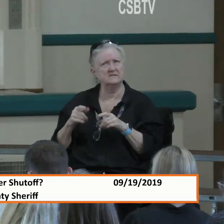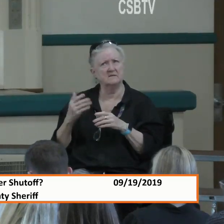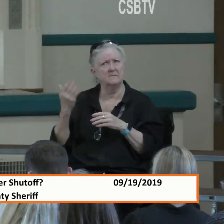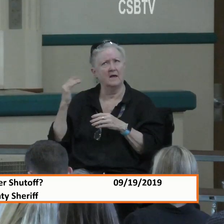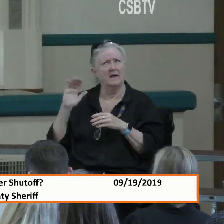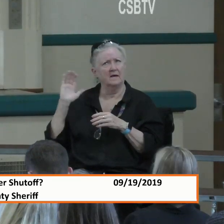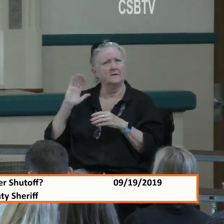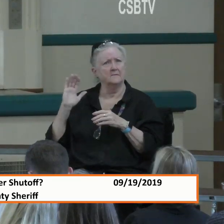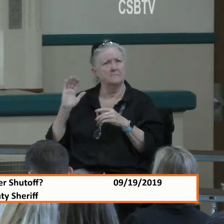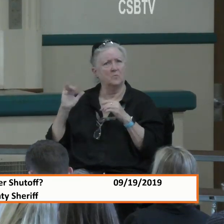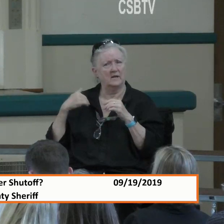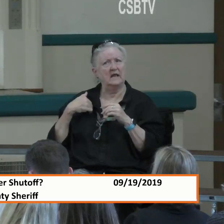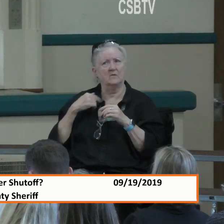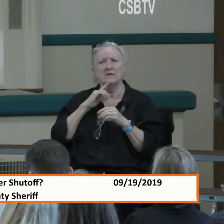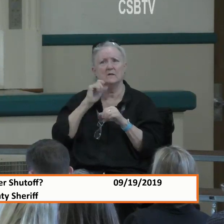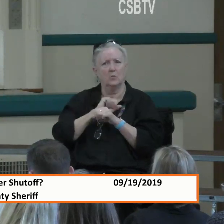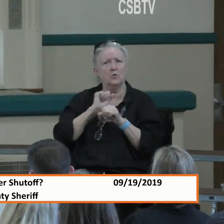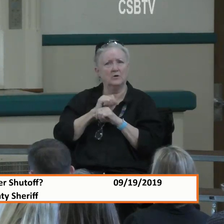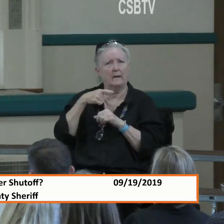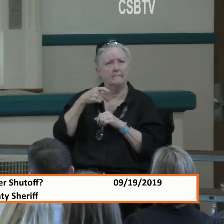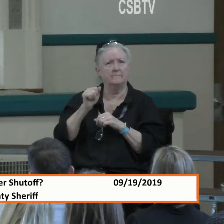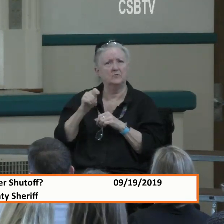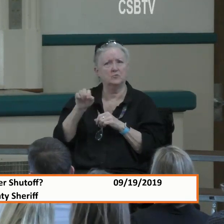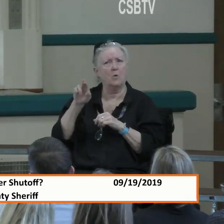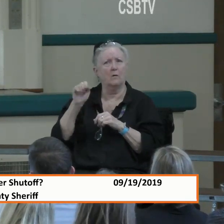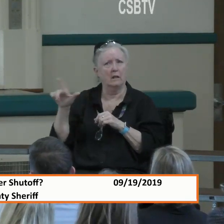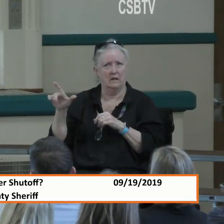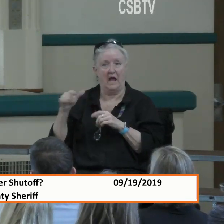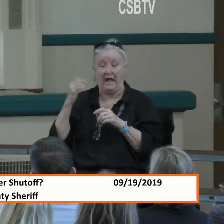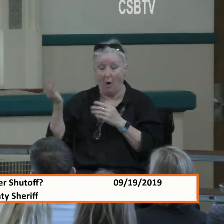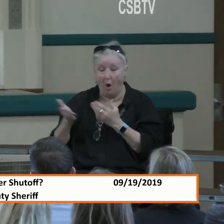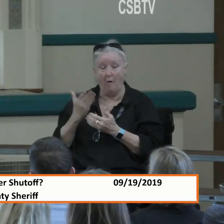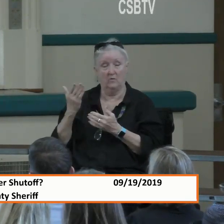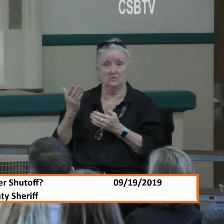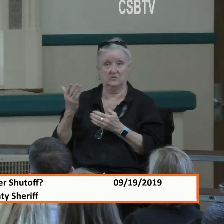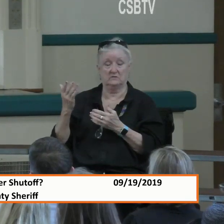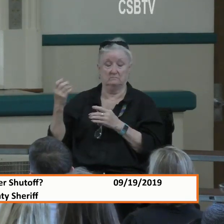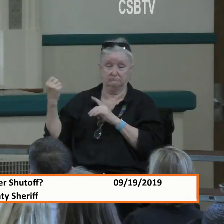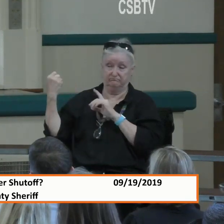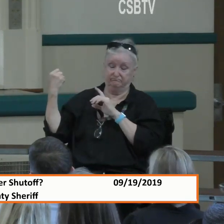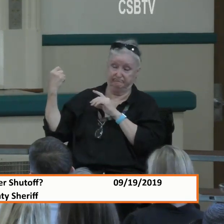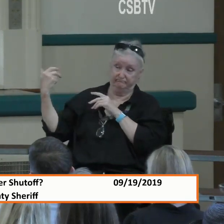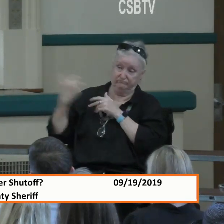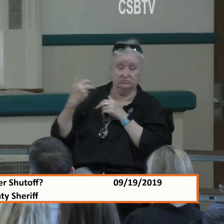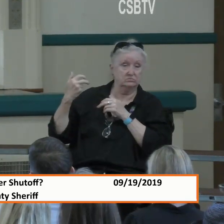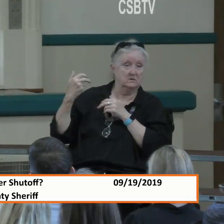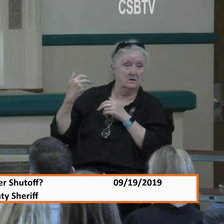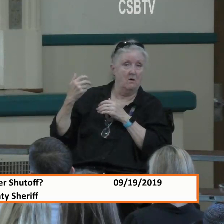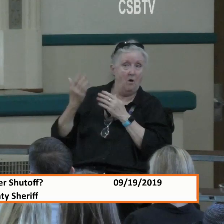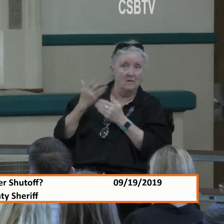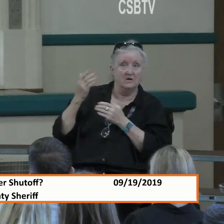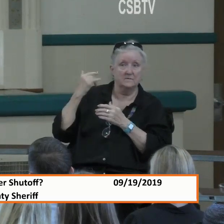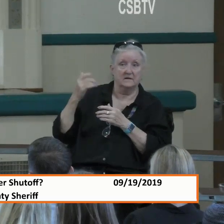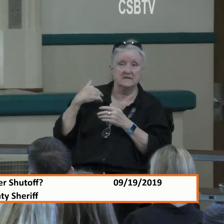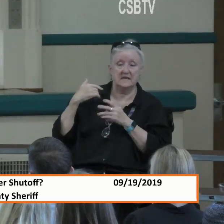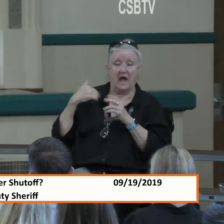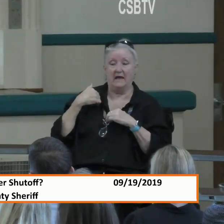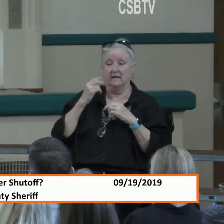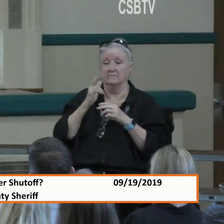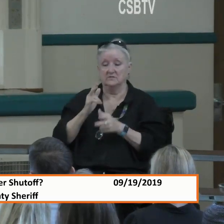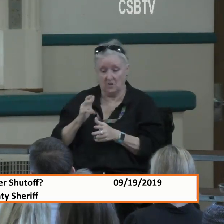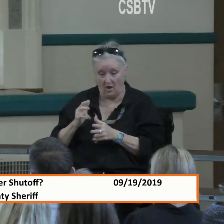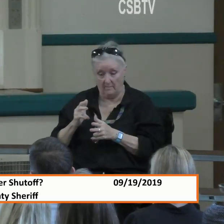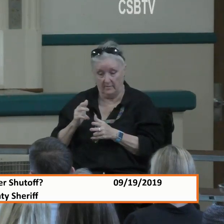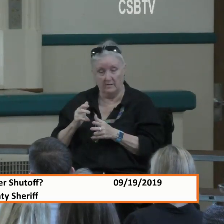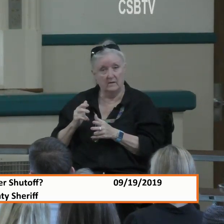when I actually worked patrol where I almost got clobbered by another car because I had came to a stop